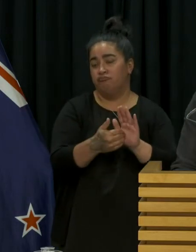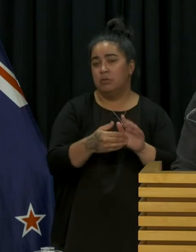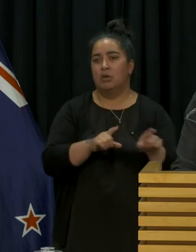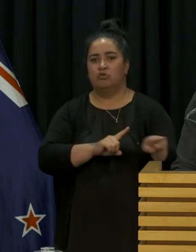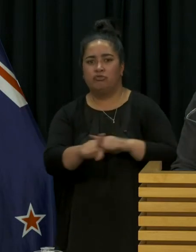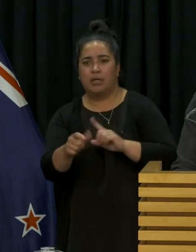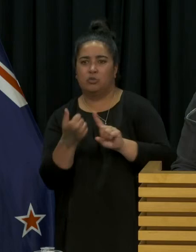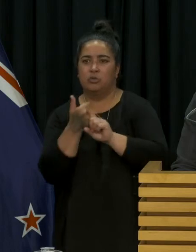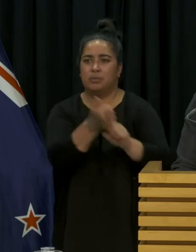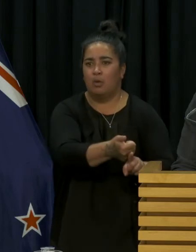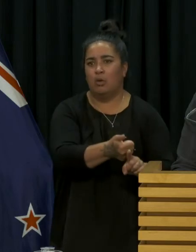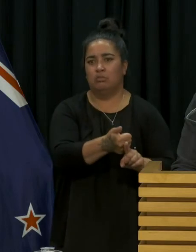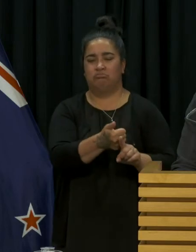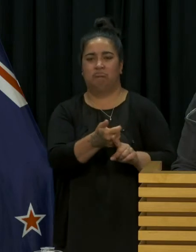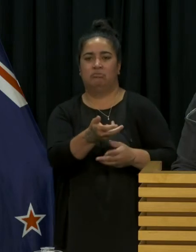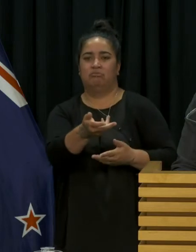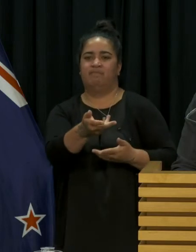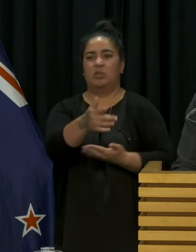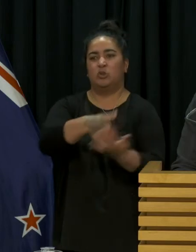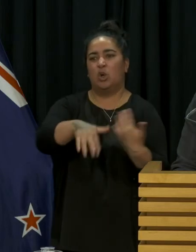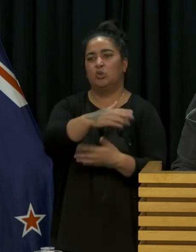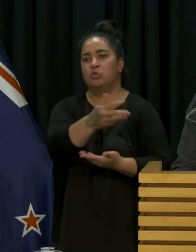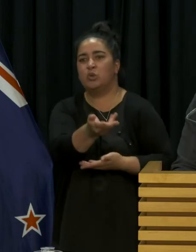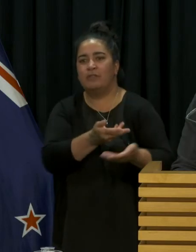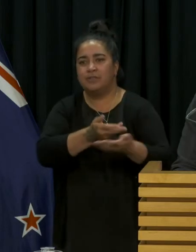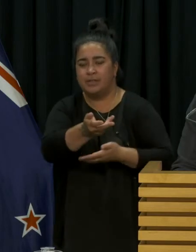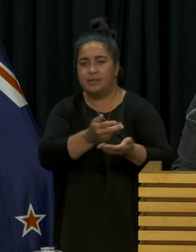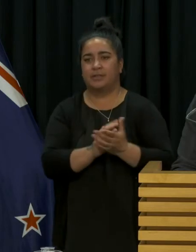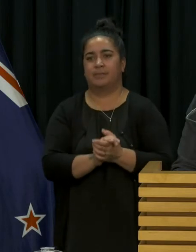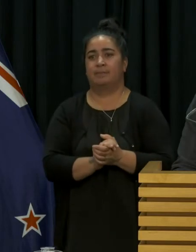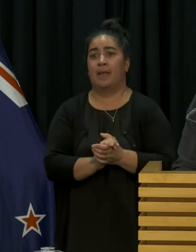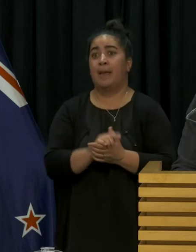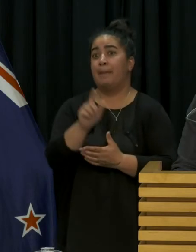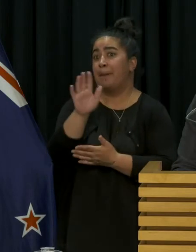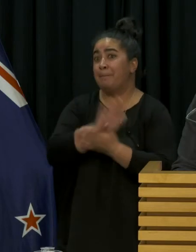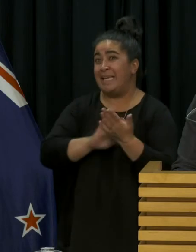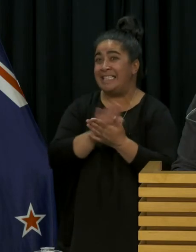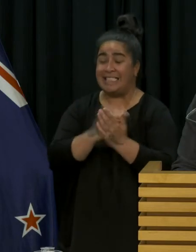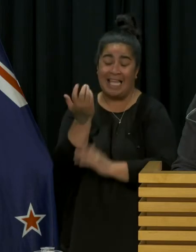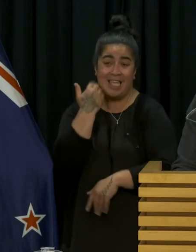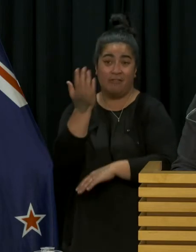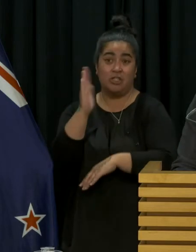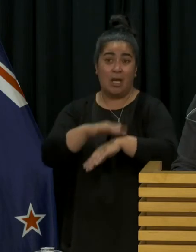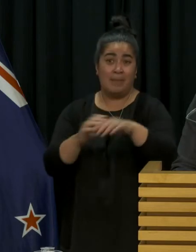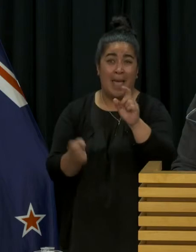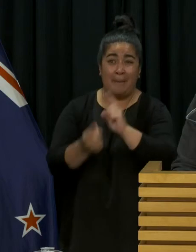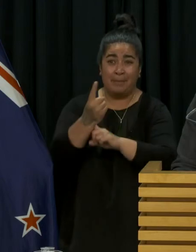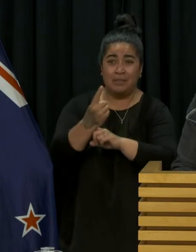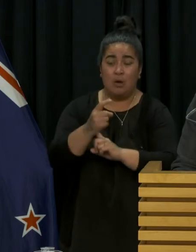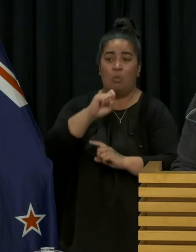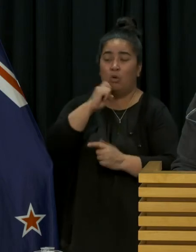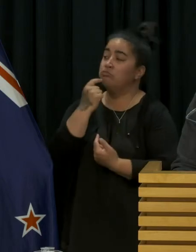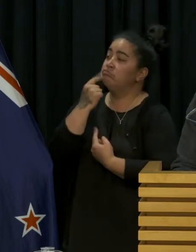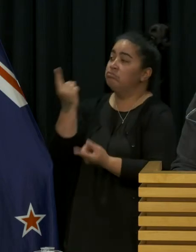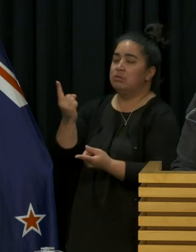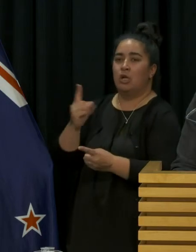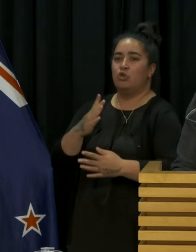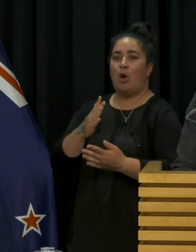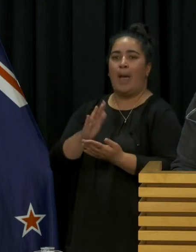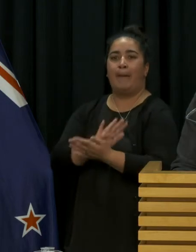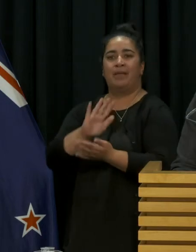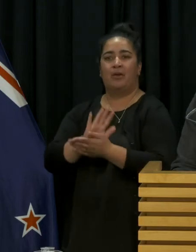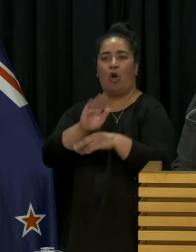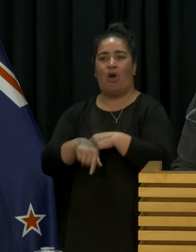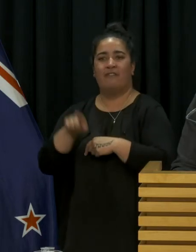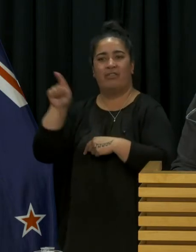again, that will not stop us from raising on every occurrence our extraordinary displeasure with this policy. You know,